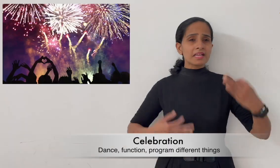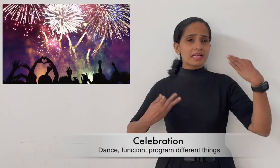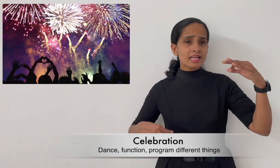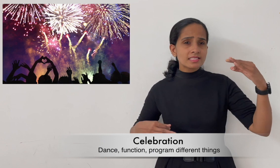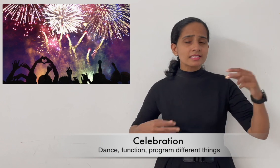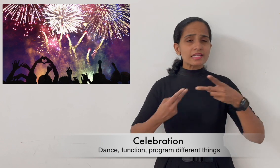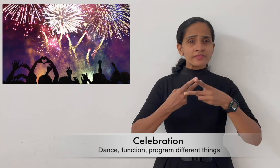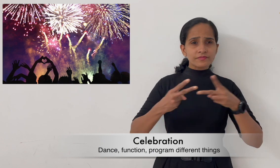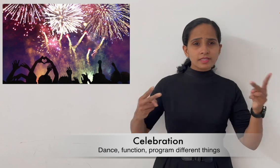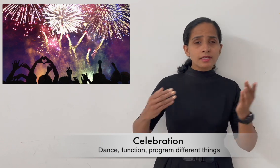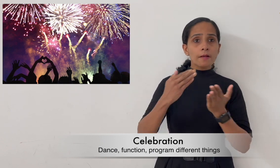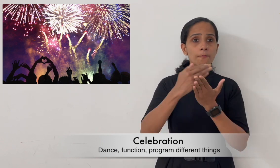Celebration,